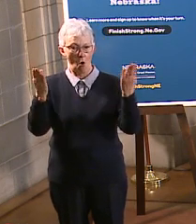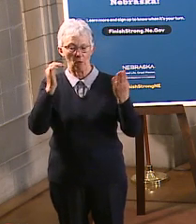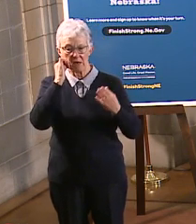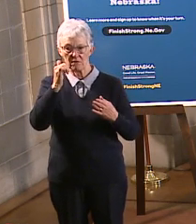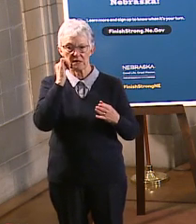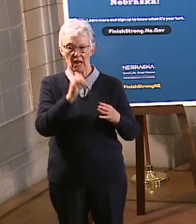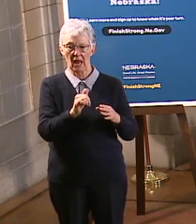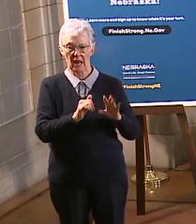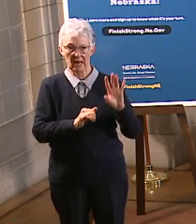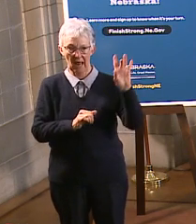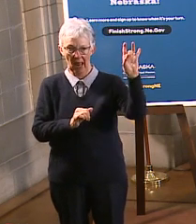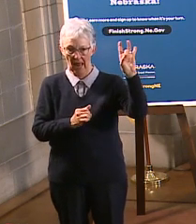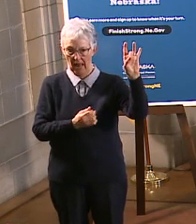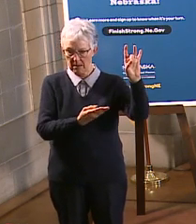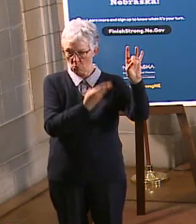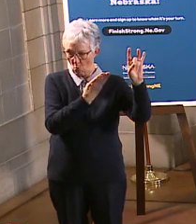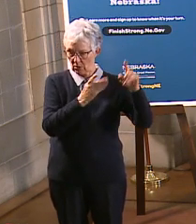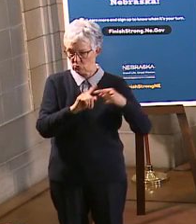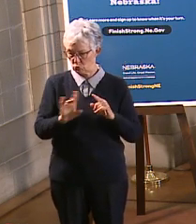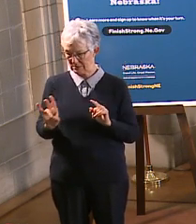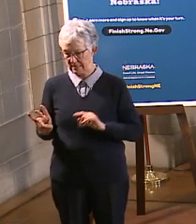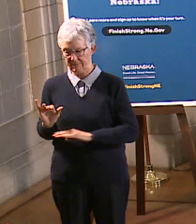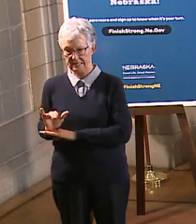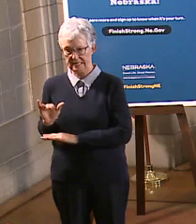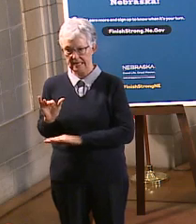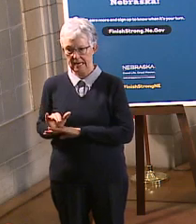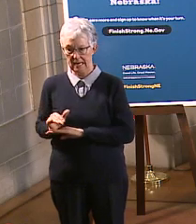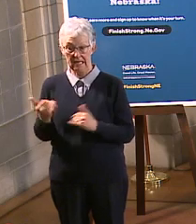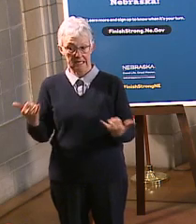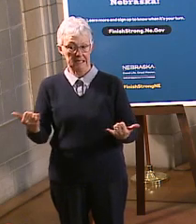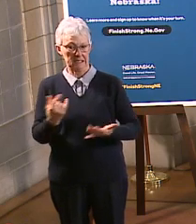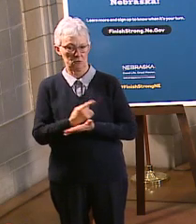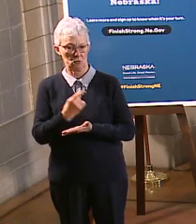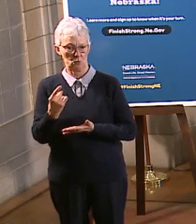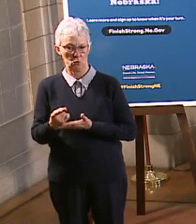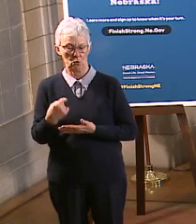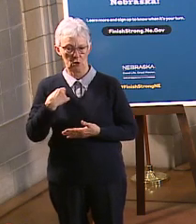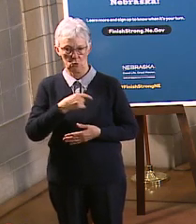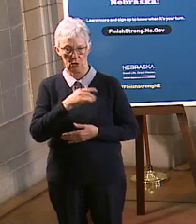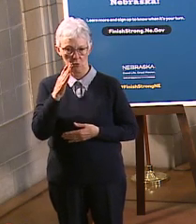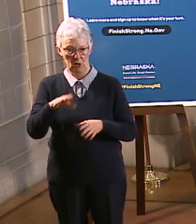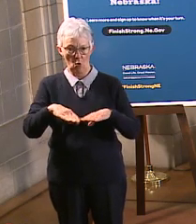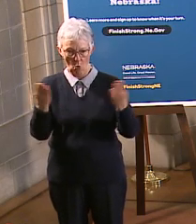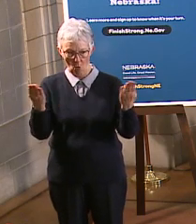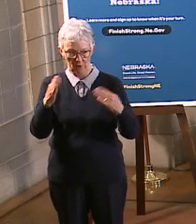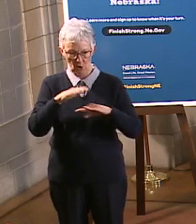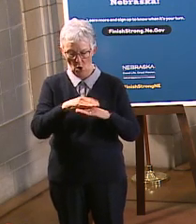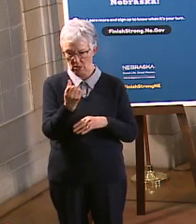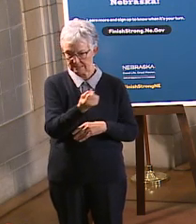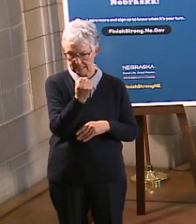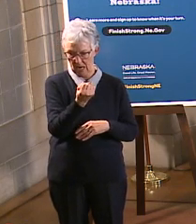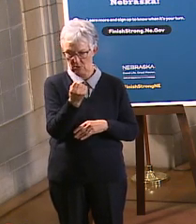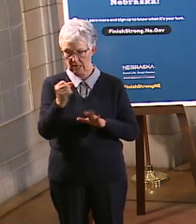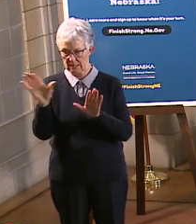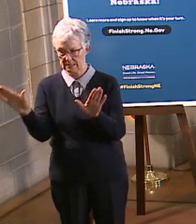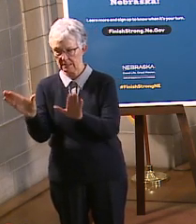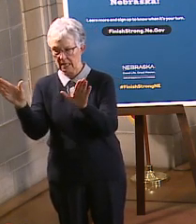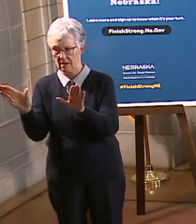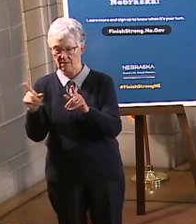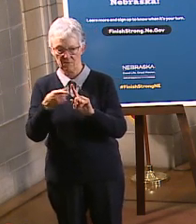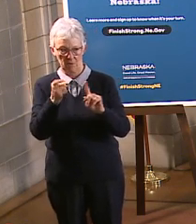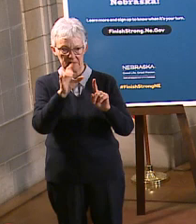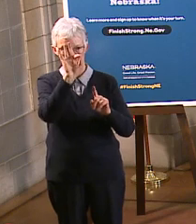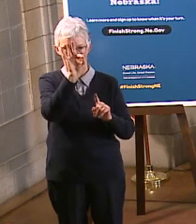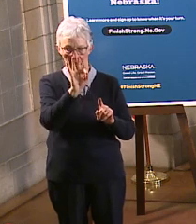7 p.m. And at least this first weekend, we're gauging traffic. It will be open on Saturday and Sunday from 9 a.m. to 6